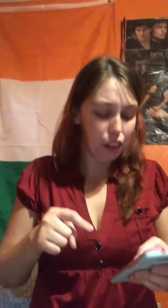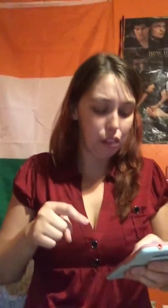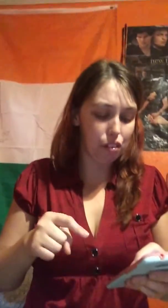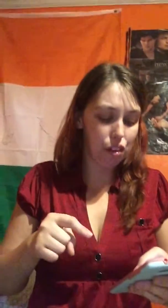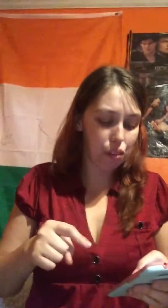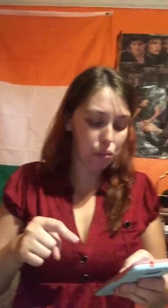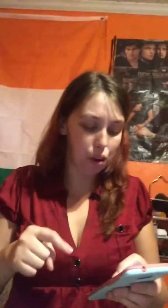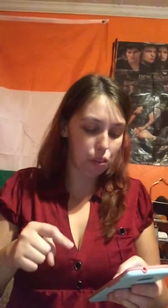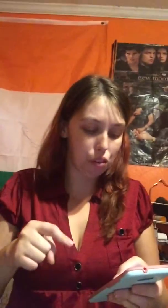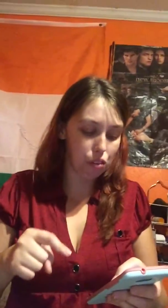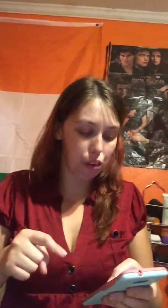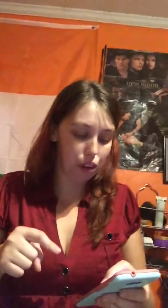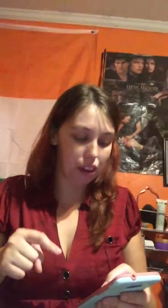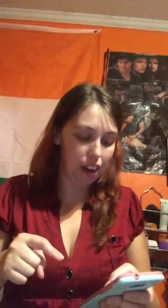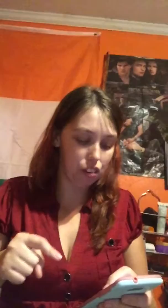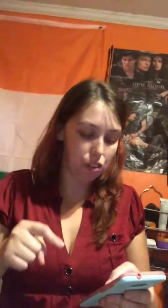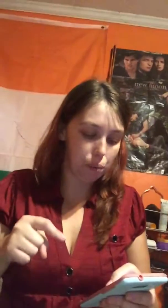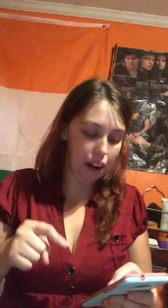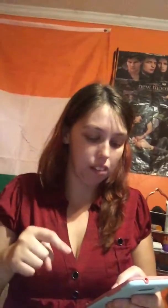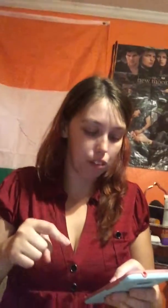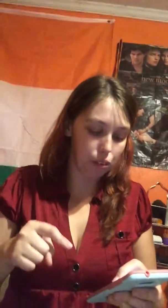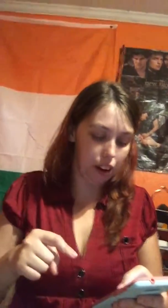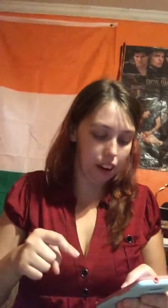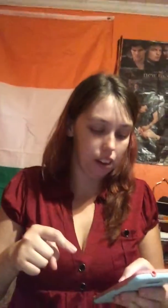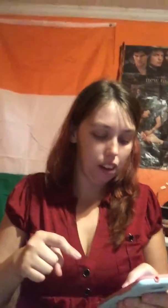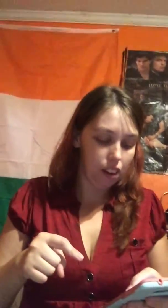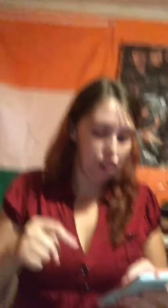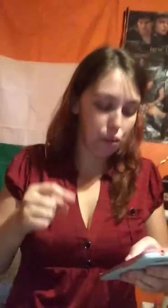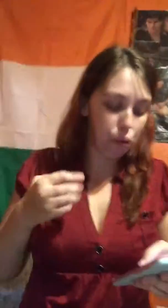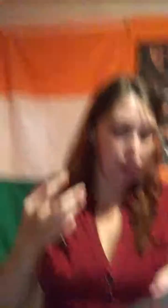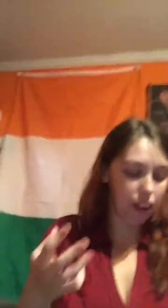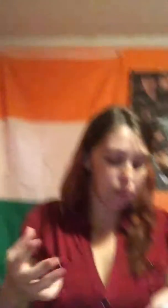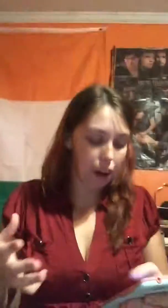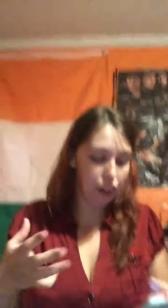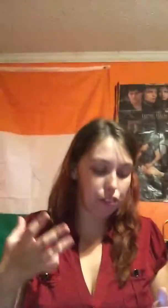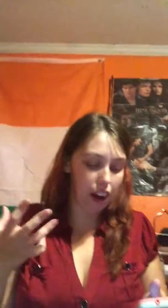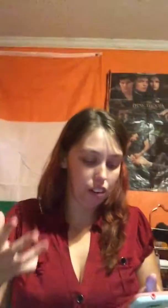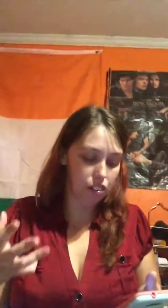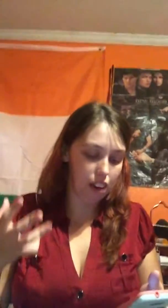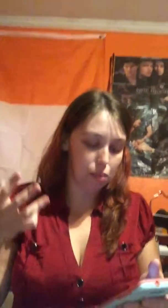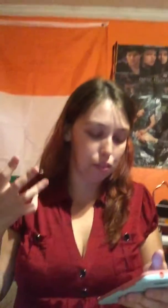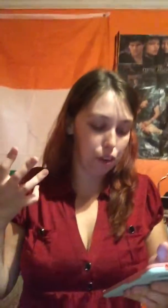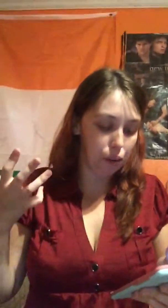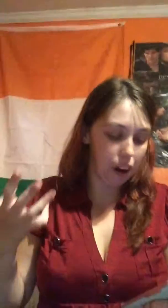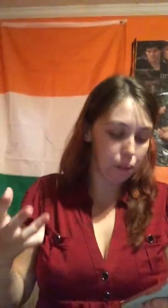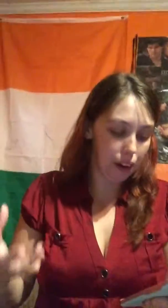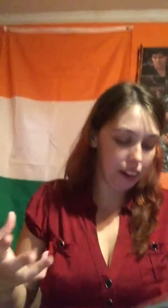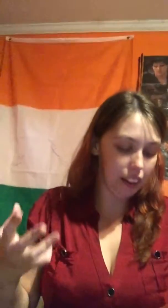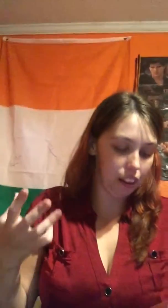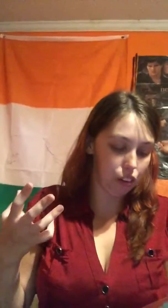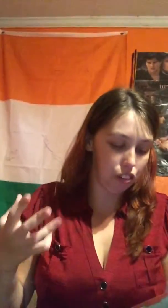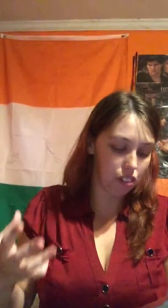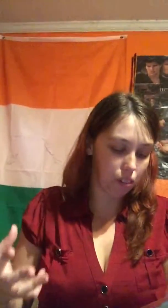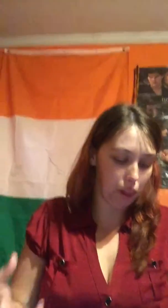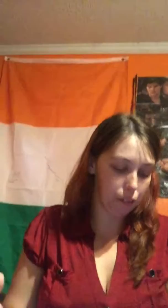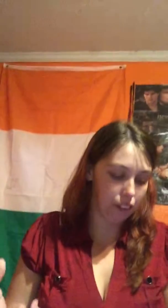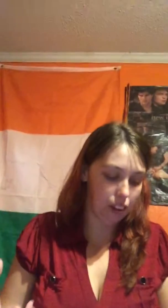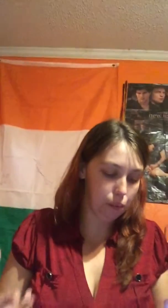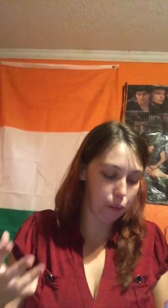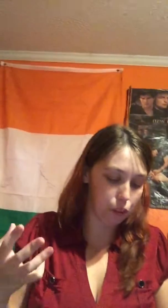there's nothing wrong with enjoying an occasional bicycle ride. If you were riding a bike for exercise before you got pregnant, then you should still be able to keep up with